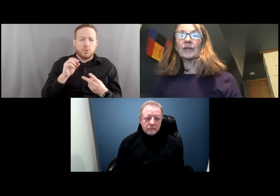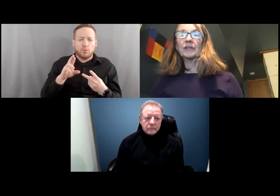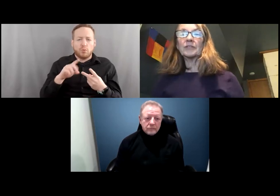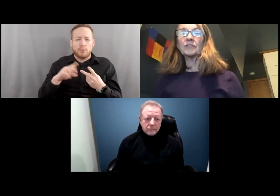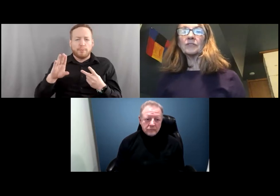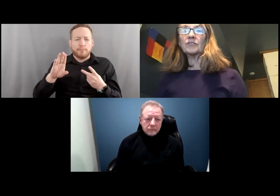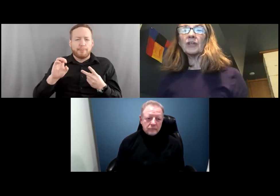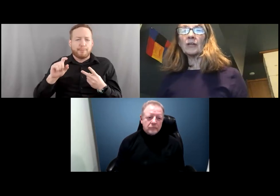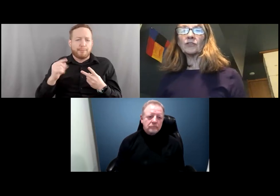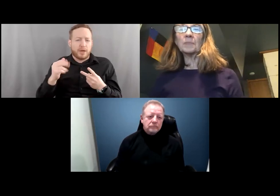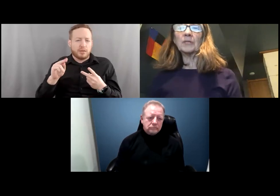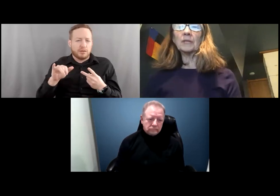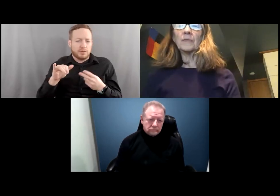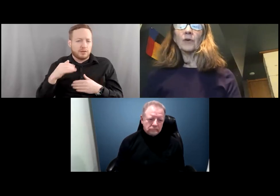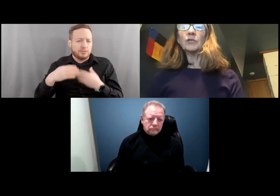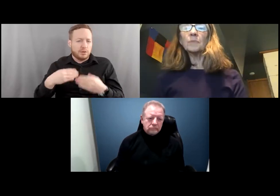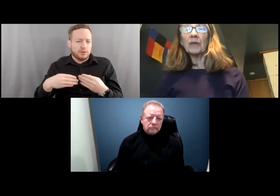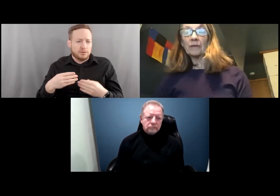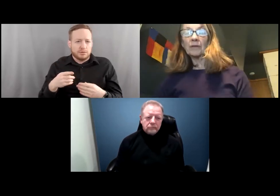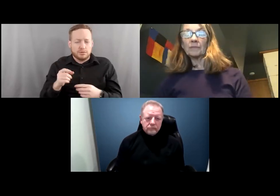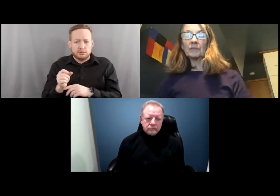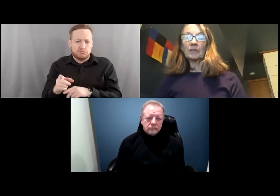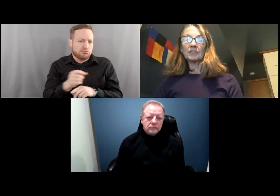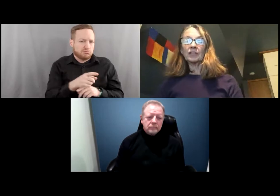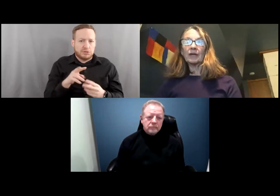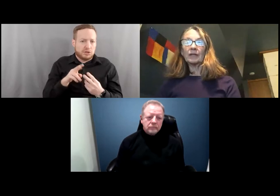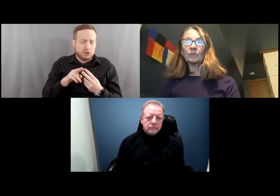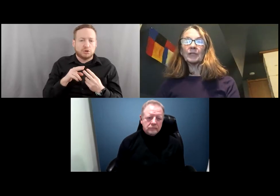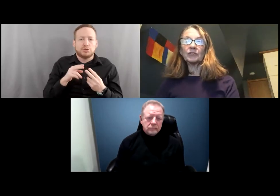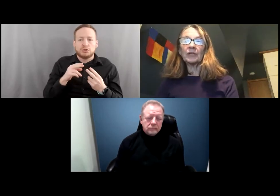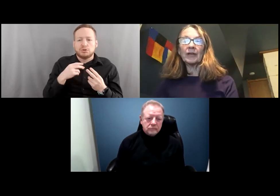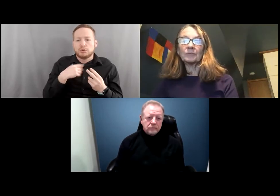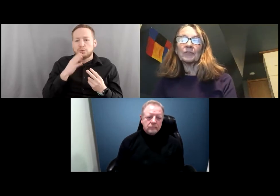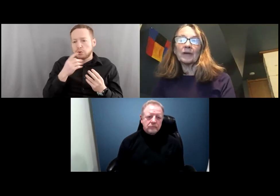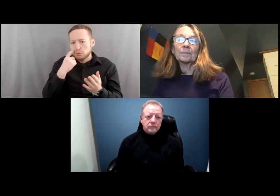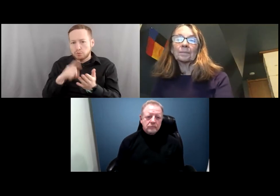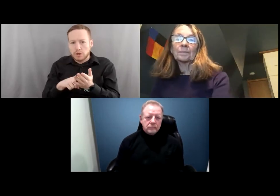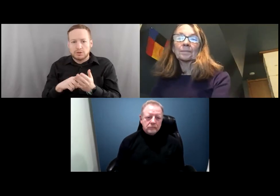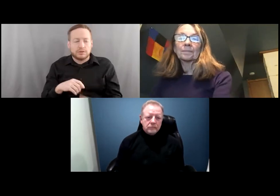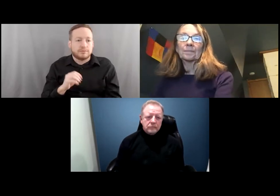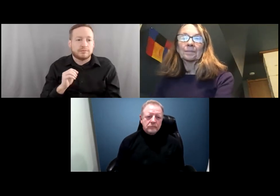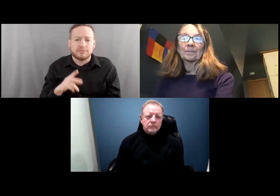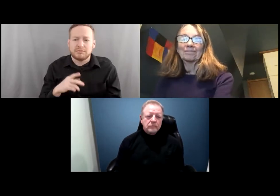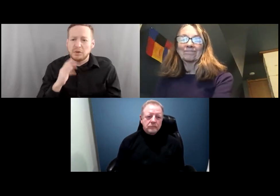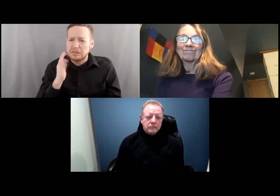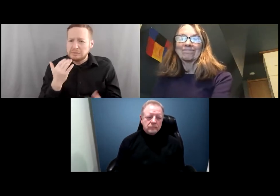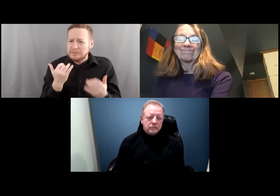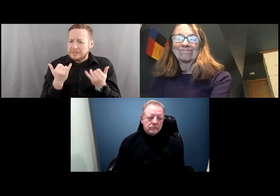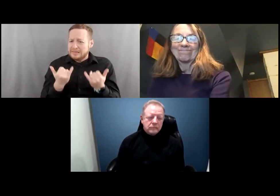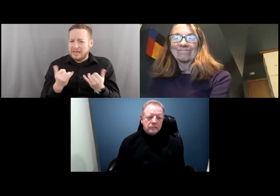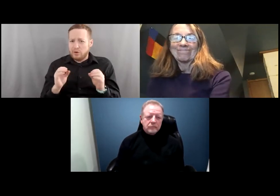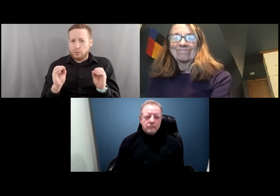So like I said, just chat to me or to Bethany, send a chat, and we'll make sure to capture that.